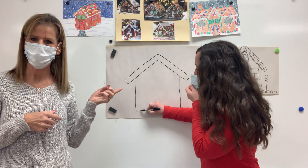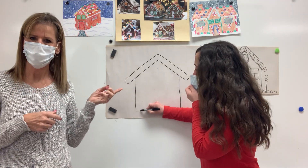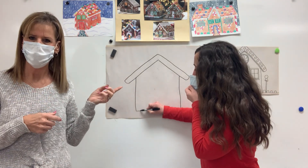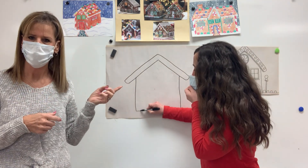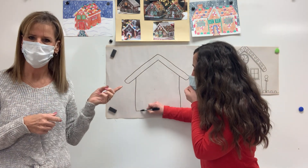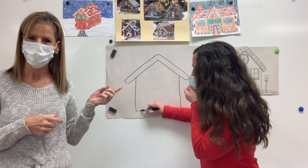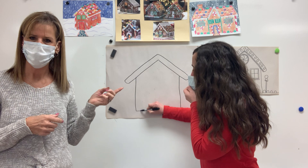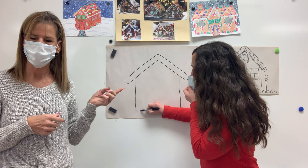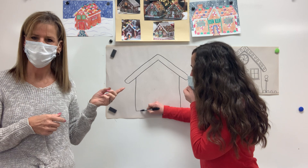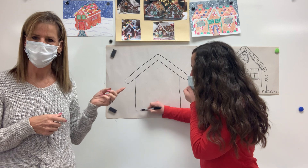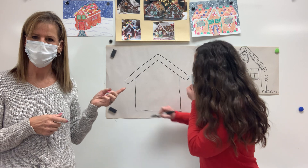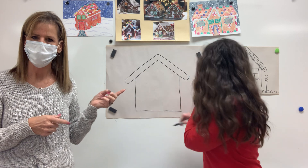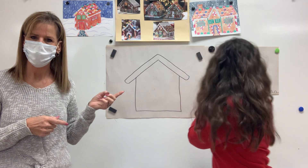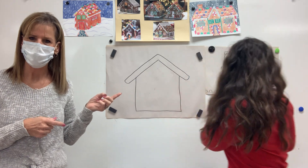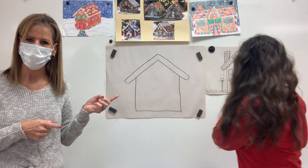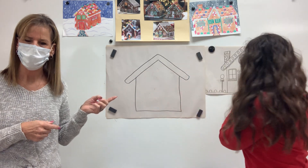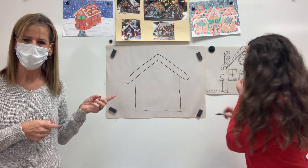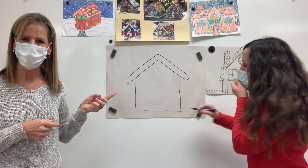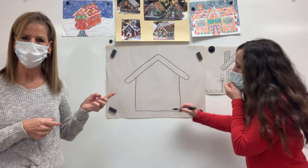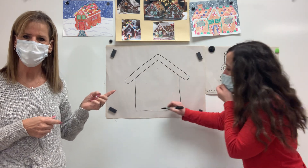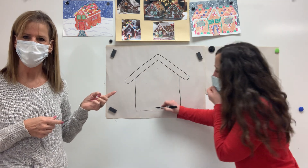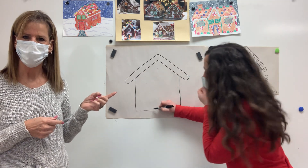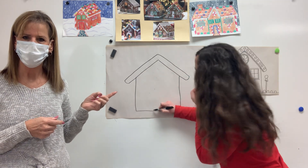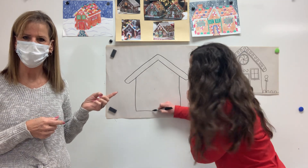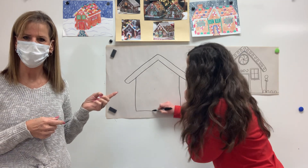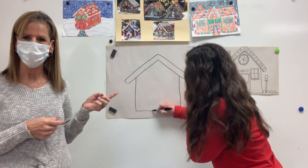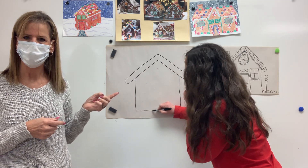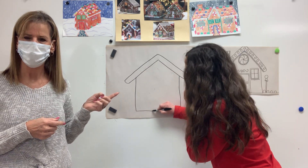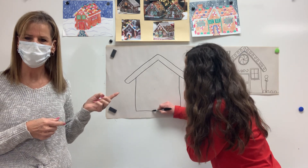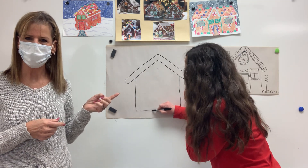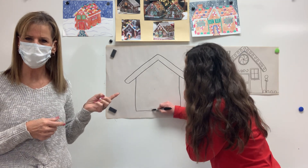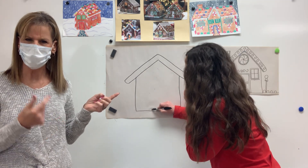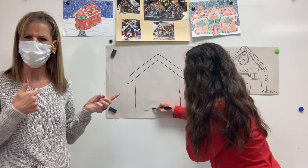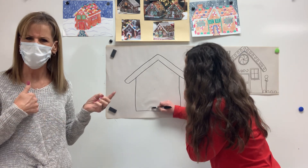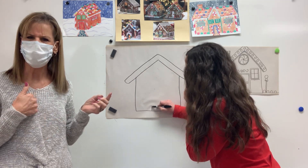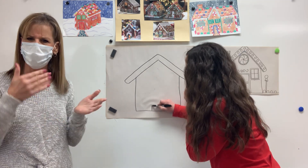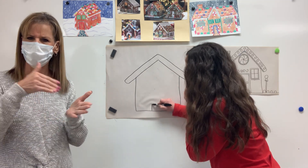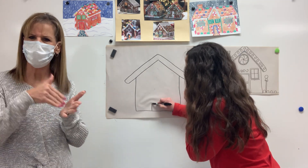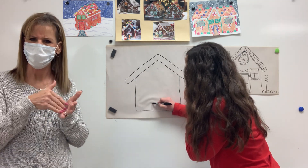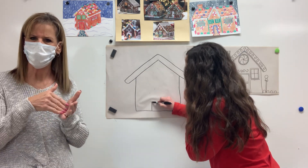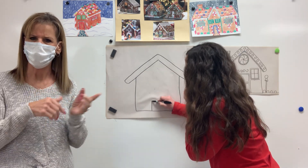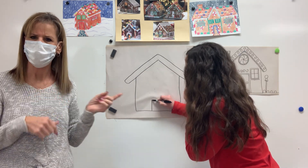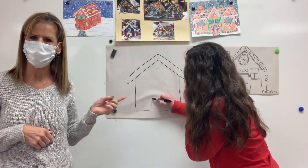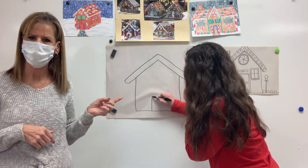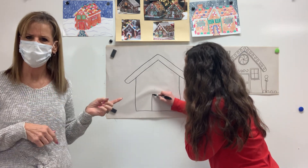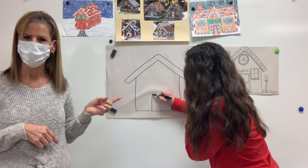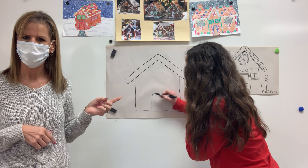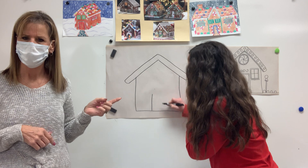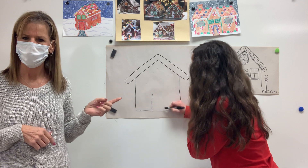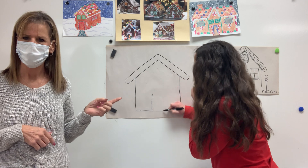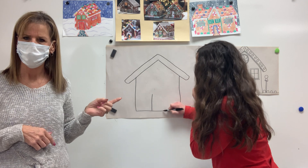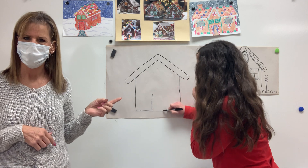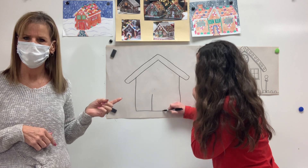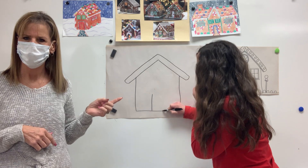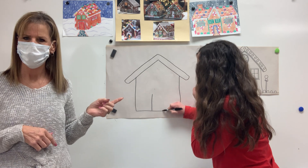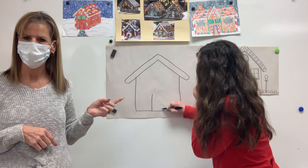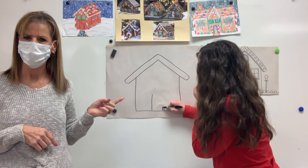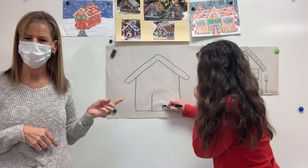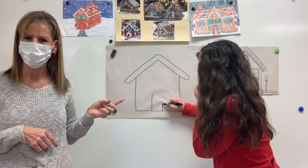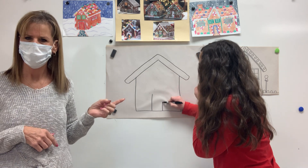at the bottom, and let's see, I think I'm gonna make mine in the middle, but you can make it to the side if you want. We're gonna start at the bottom and make two straight lines